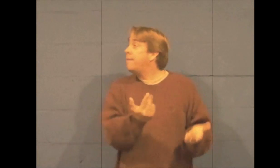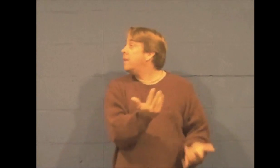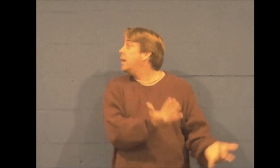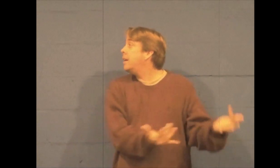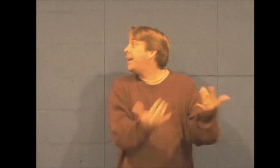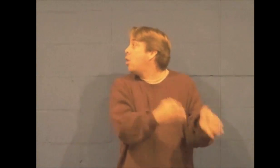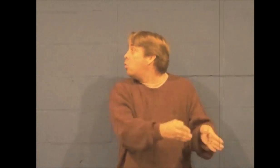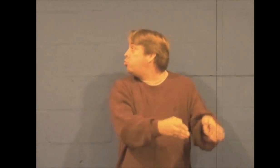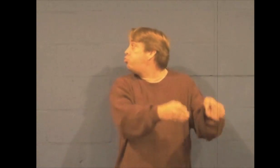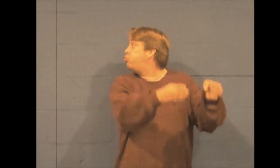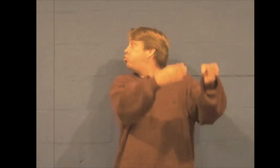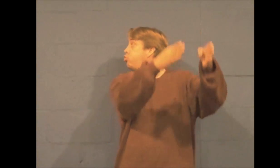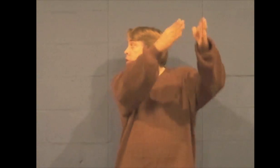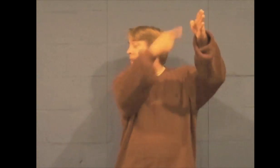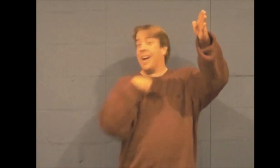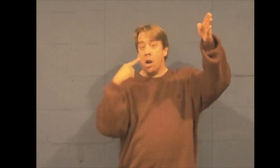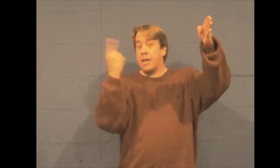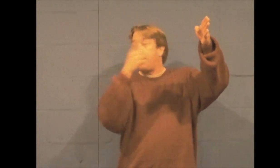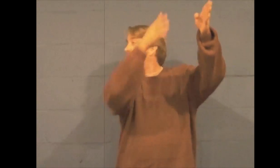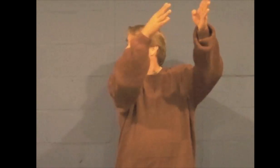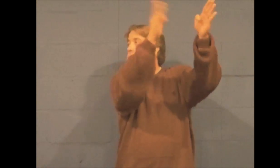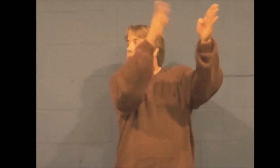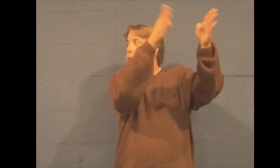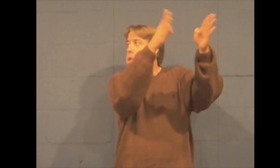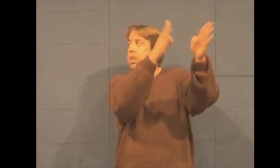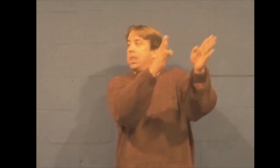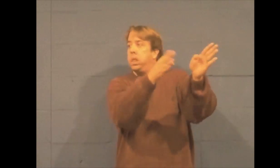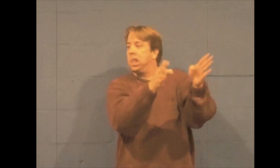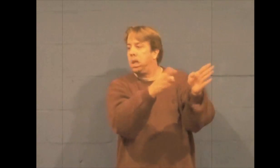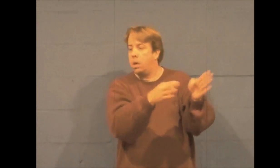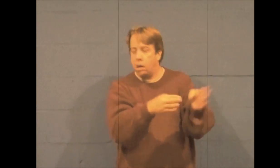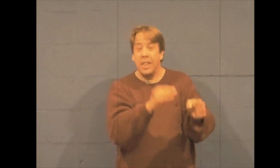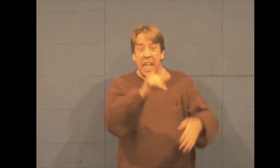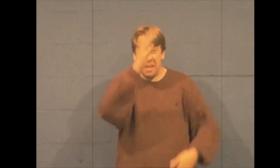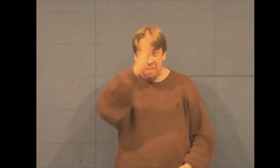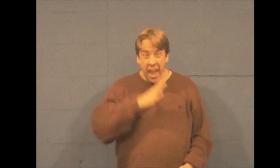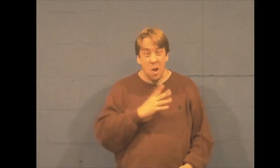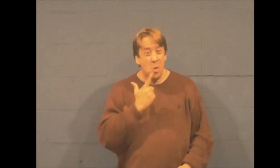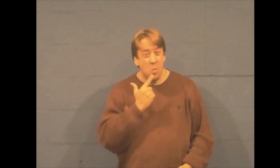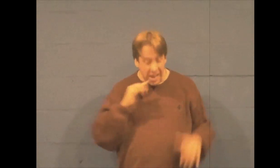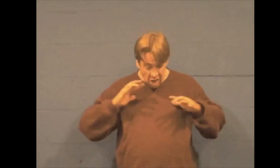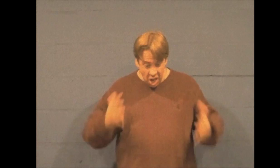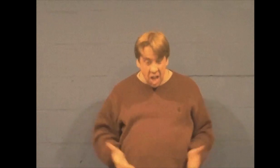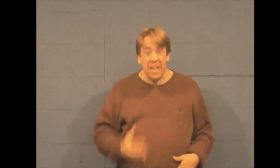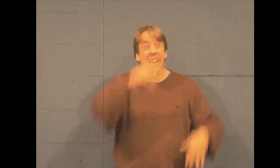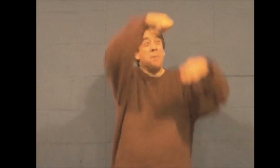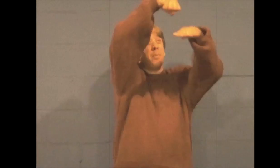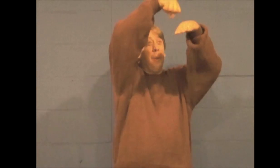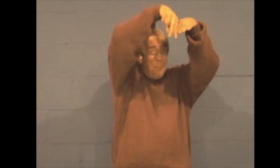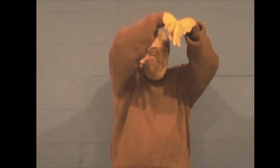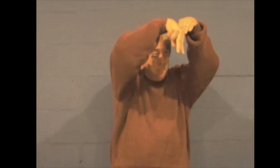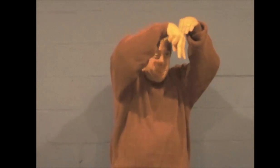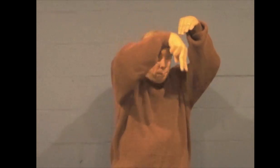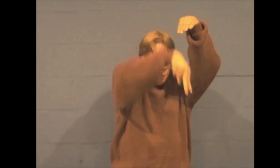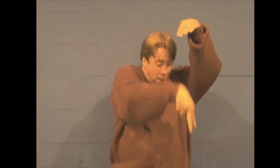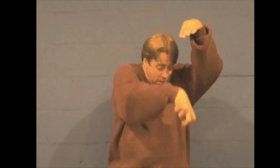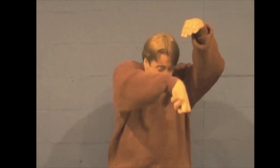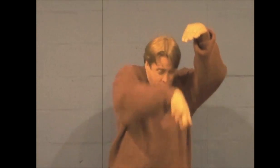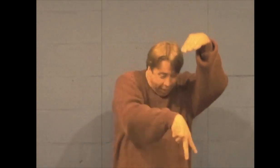roof because I was going to sue Santa Claus. Then I heard something coming down the chimney. And it was the guy in the red suit